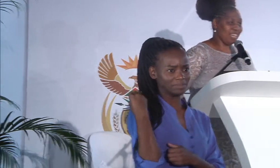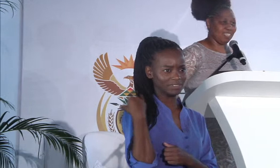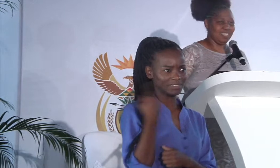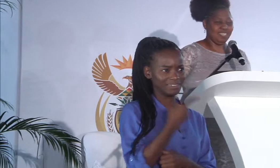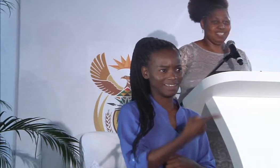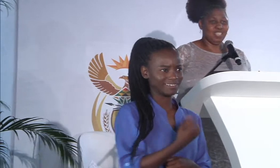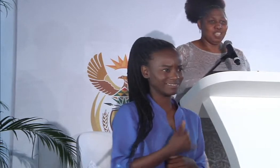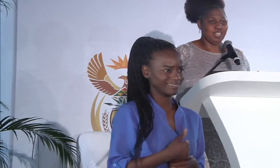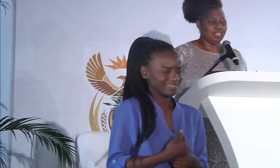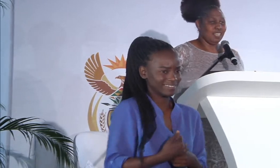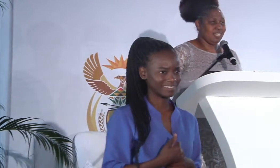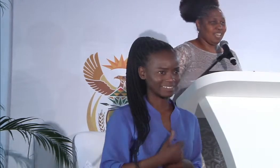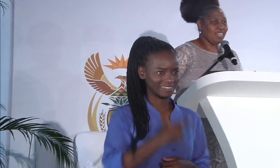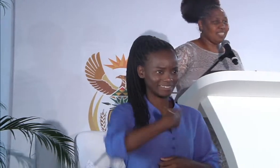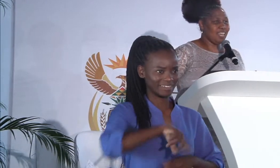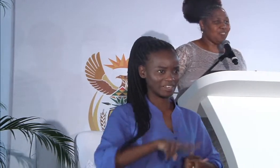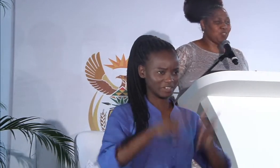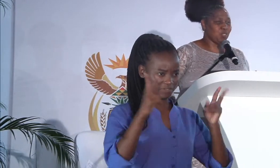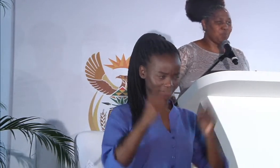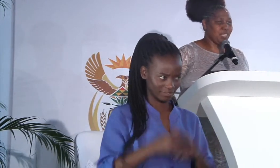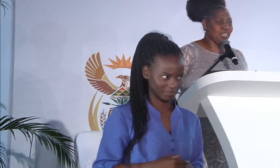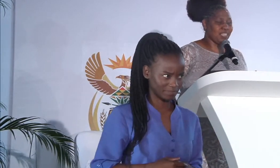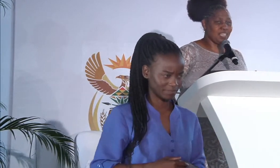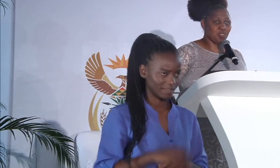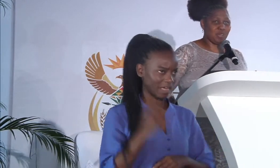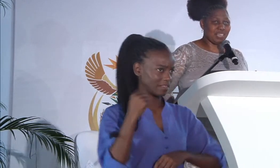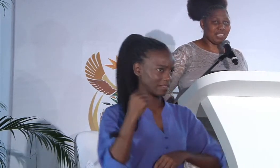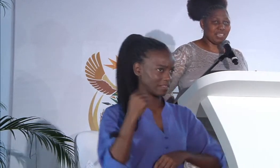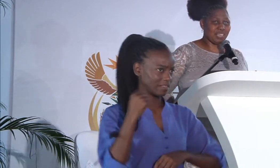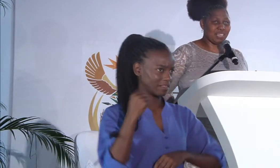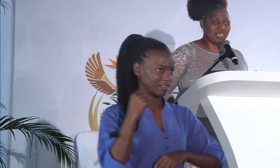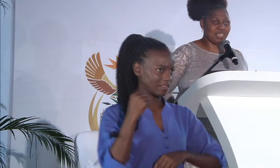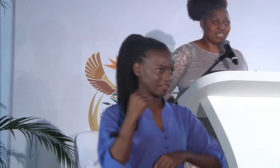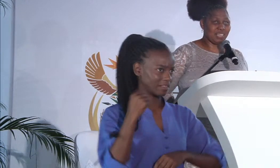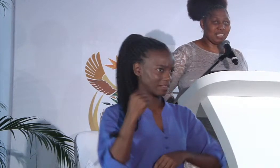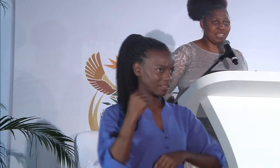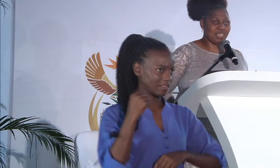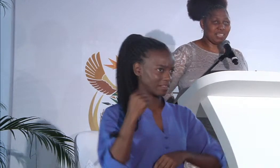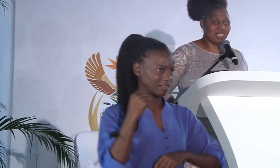by, the other time it was me and the sex workers.